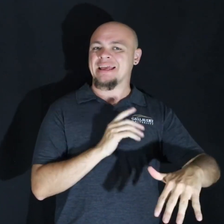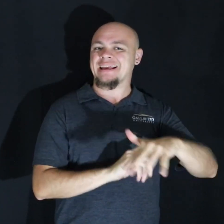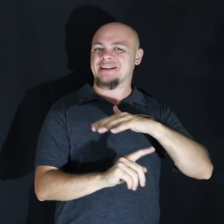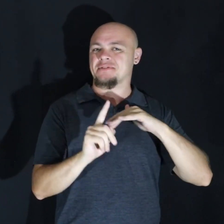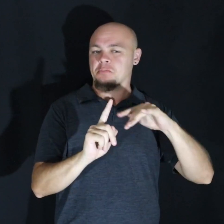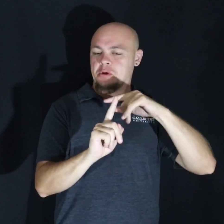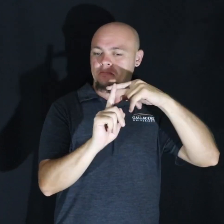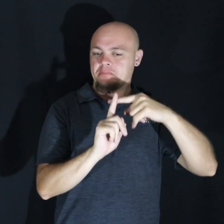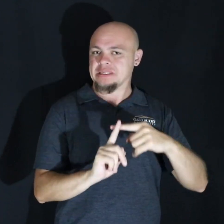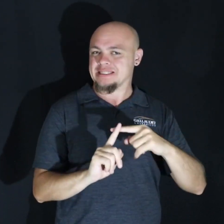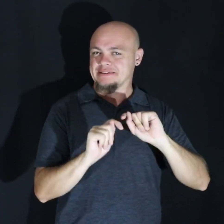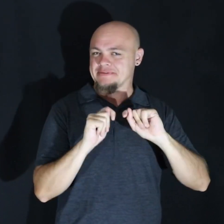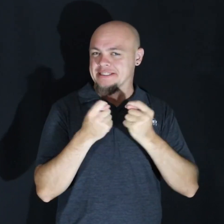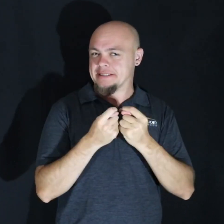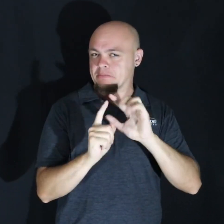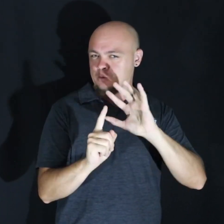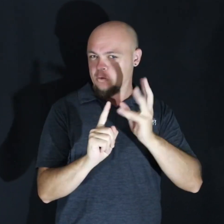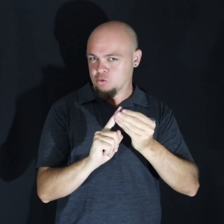positive team culture.